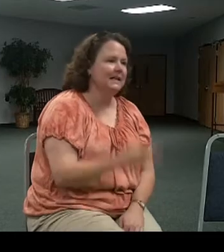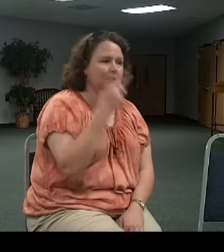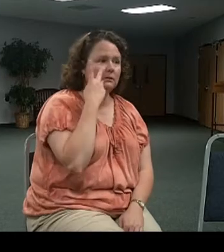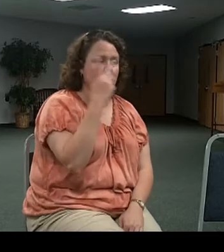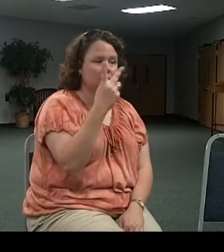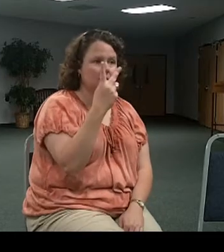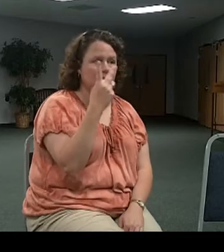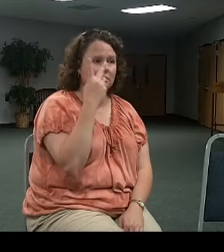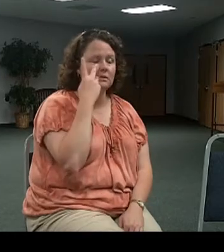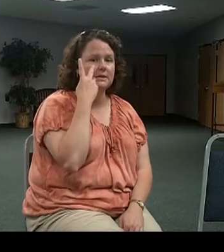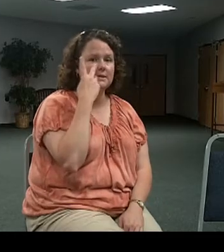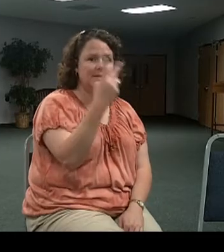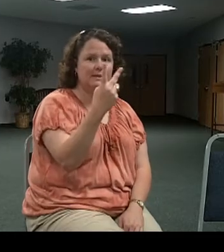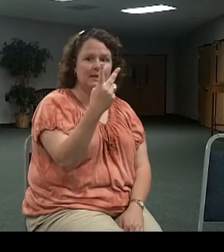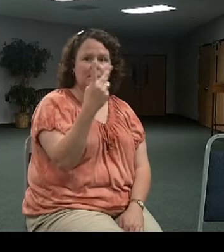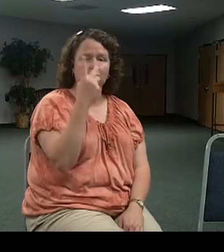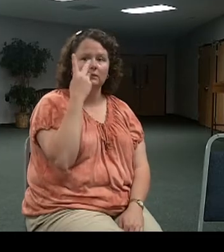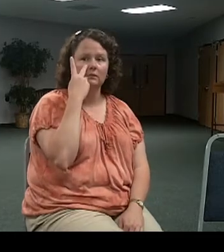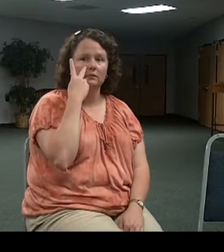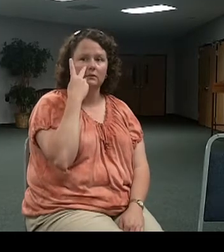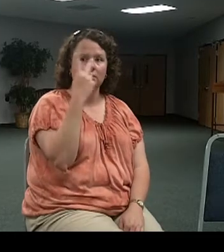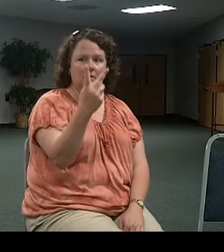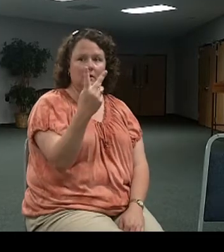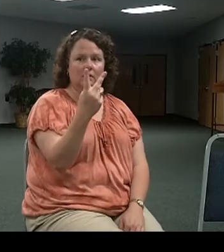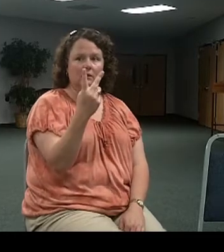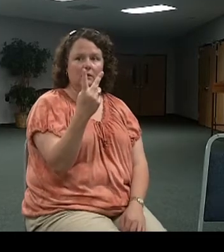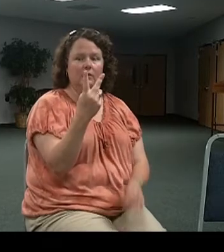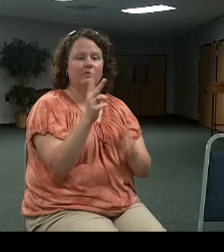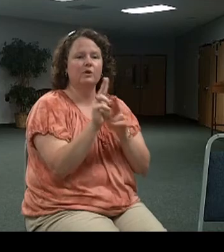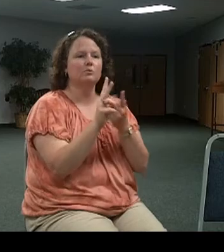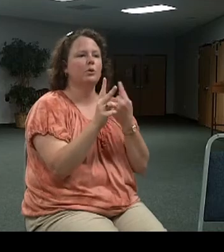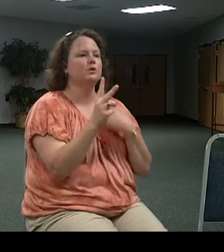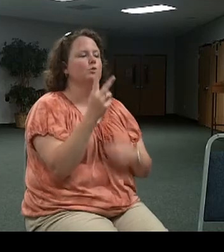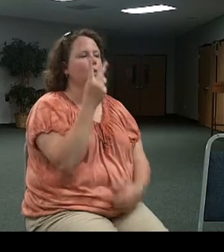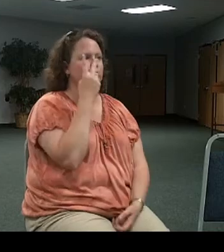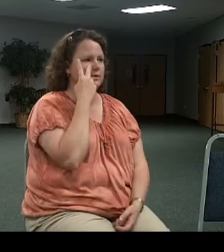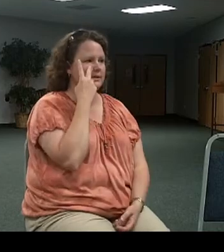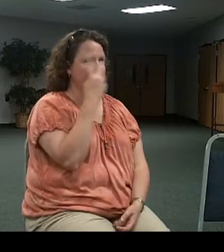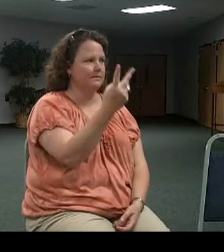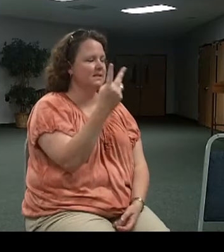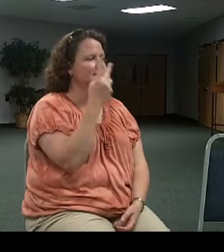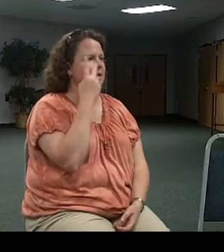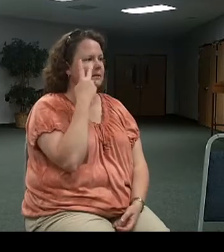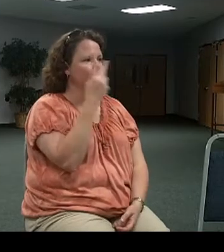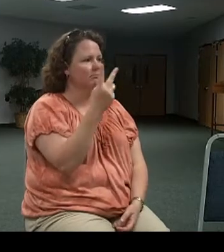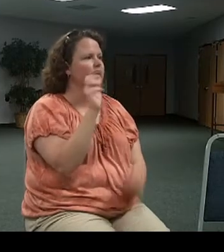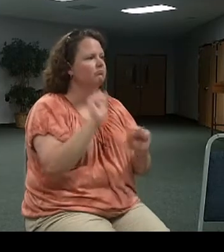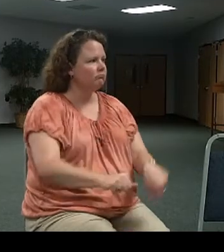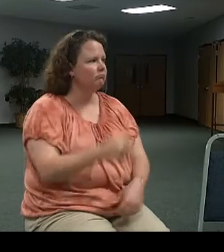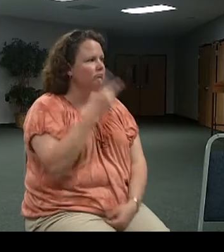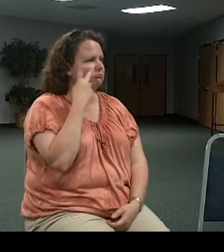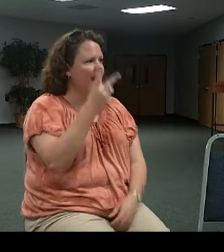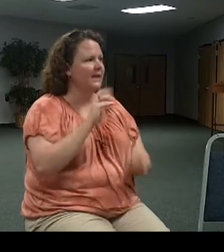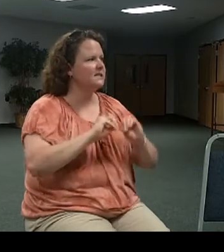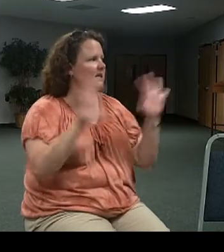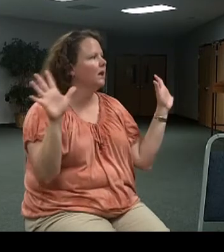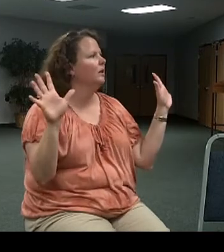See. To see. Your fingers are pointed toward you this time. To see. I can see